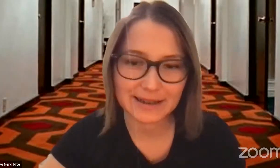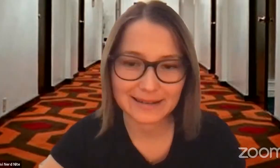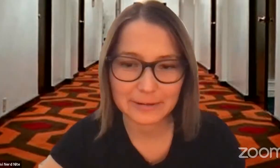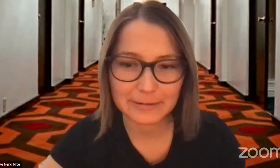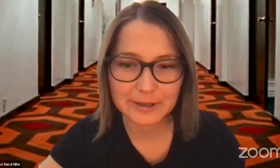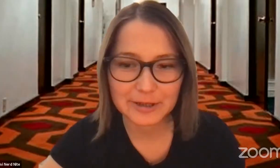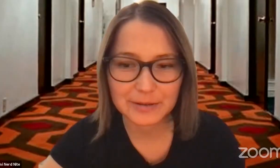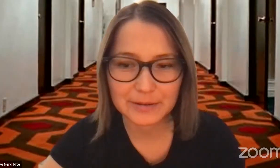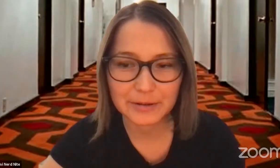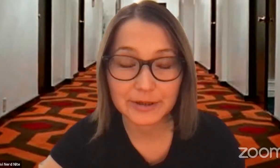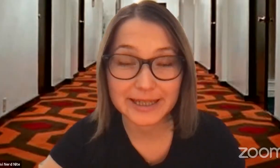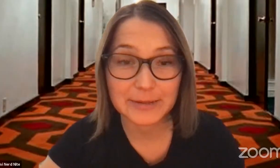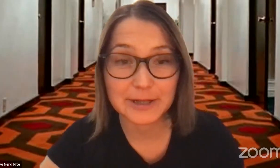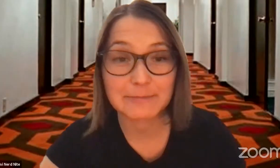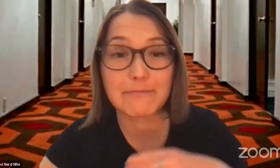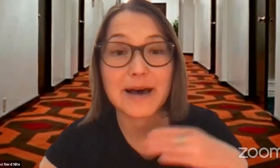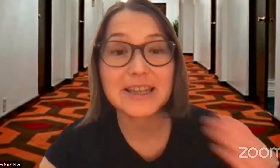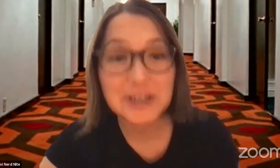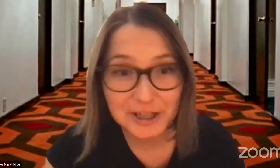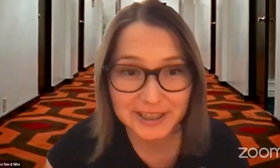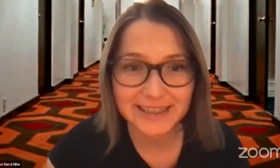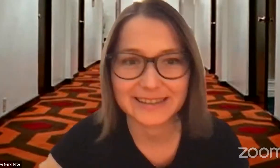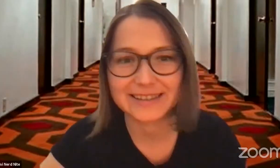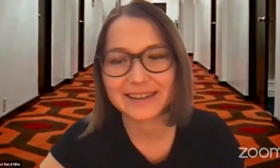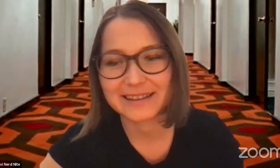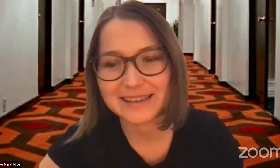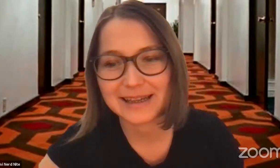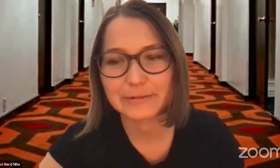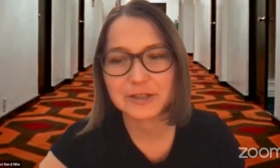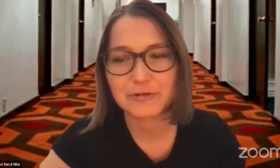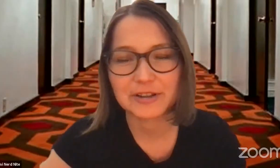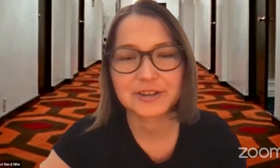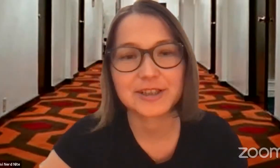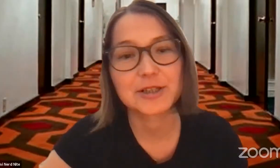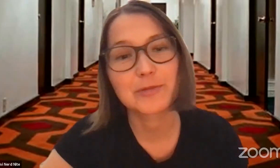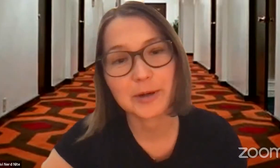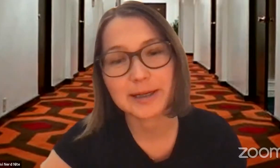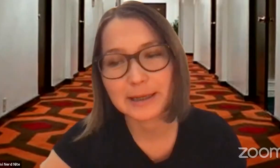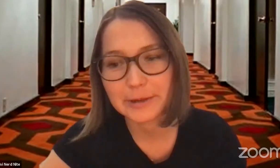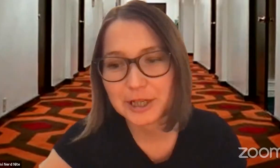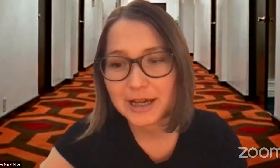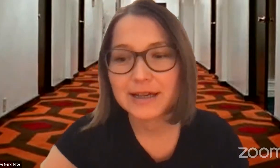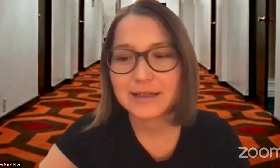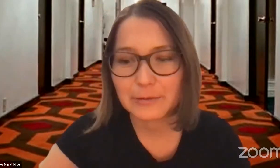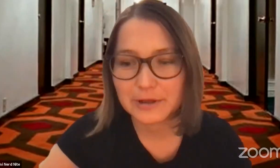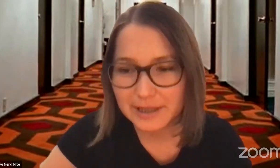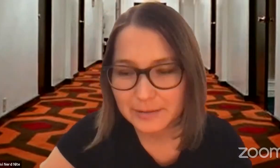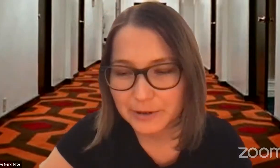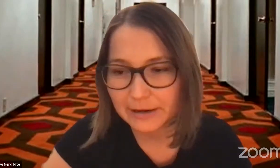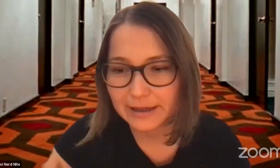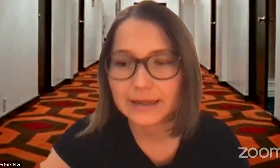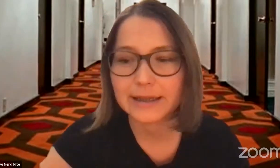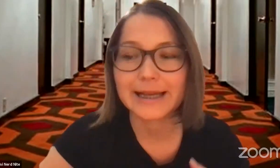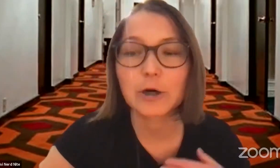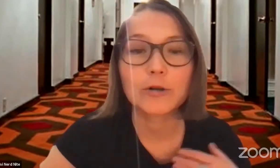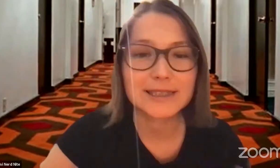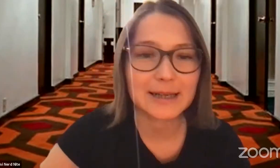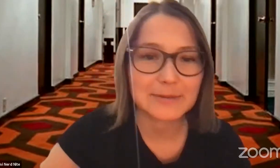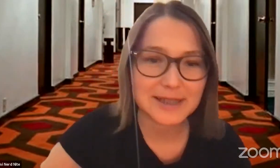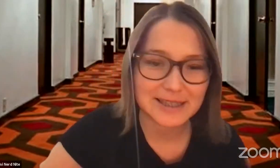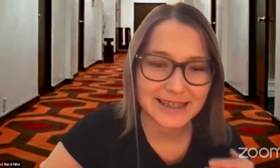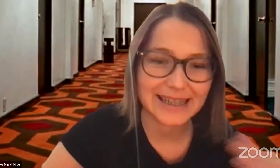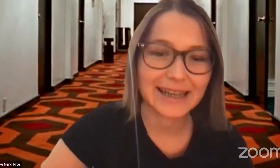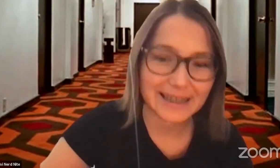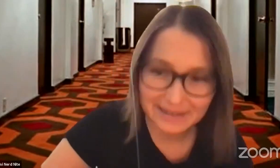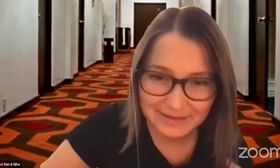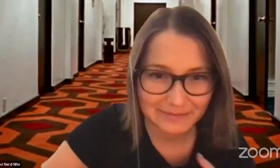only in sign language, or express better in signed language rather than spoken language? Someone is pointing out like